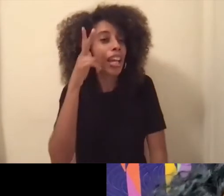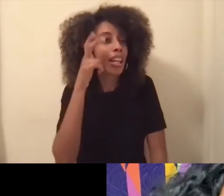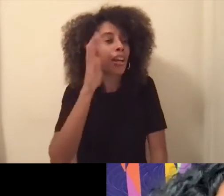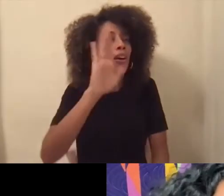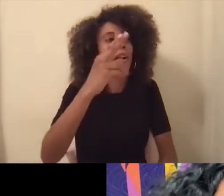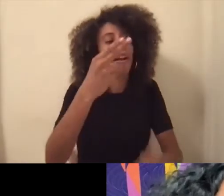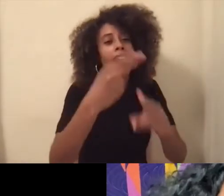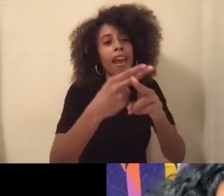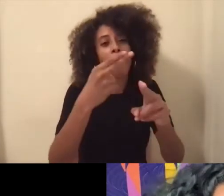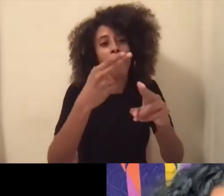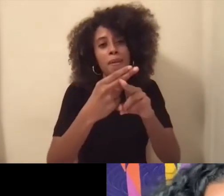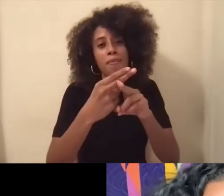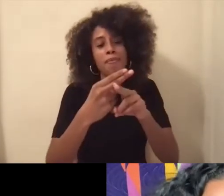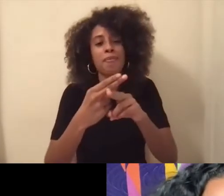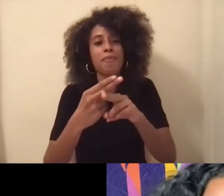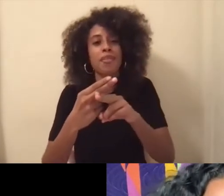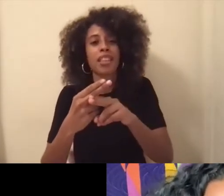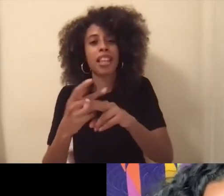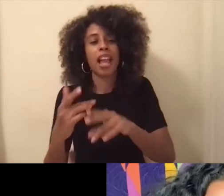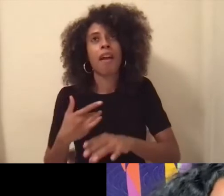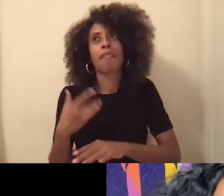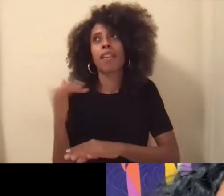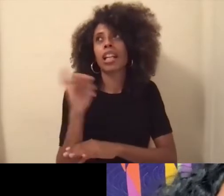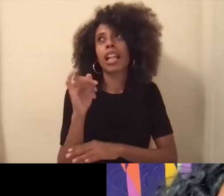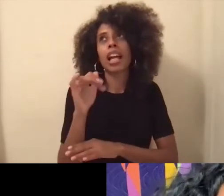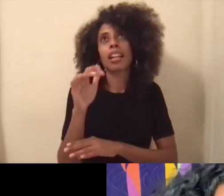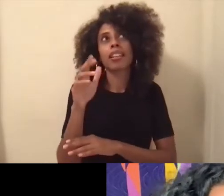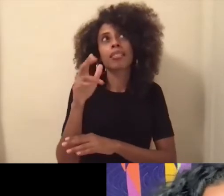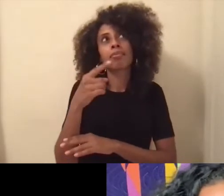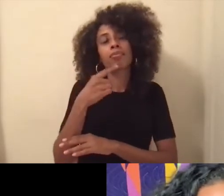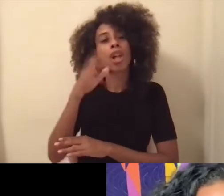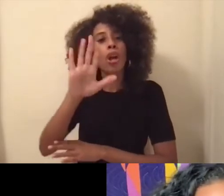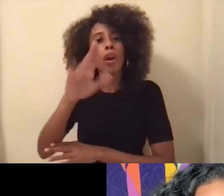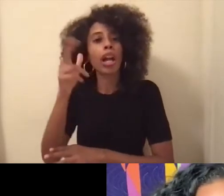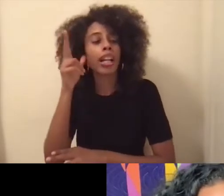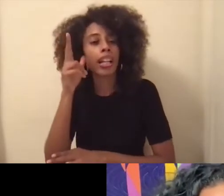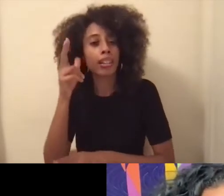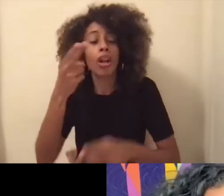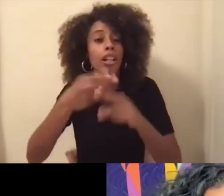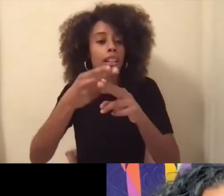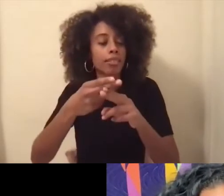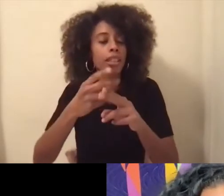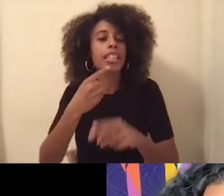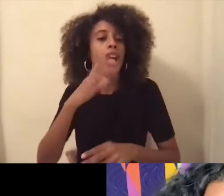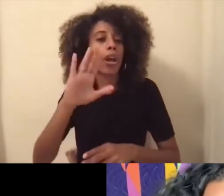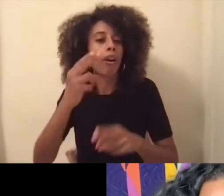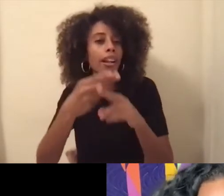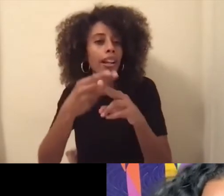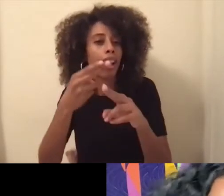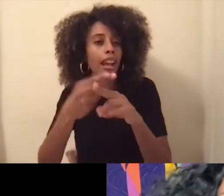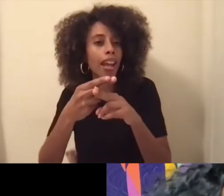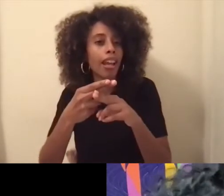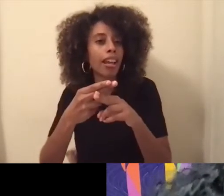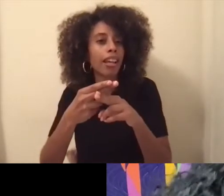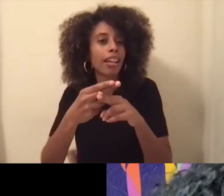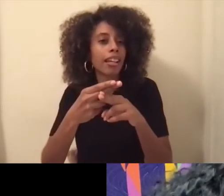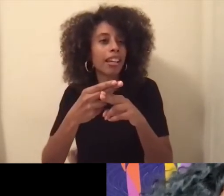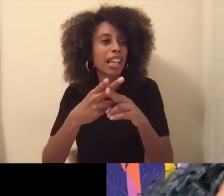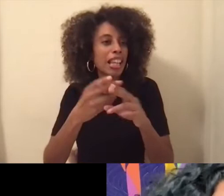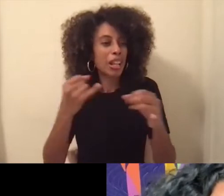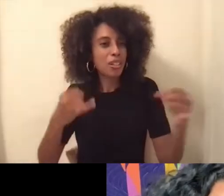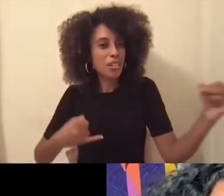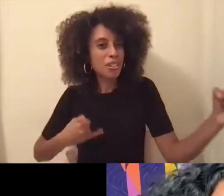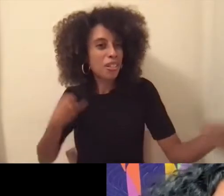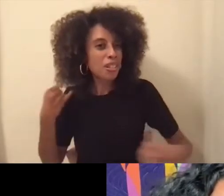name. I feel like in saying her name, some of the robust joy